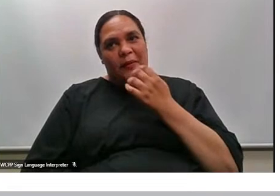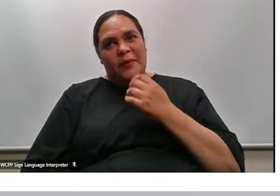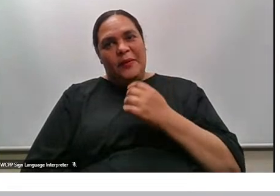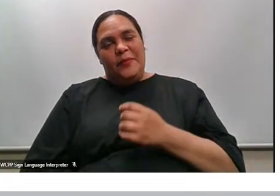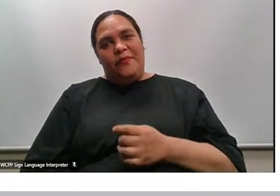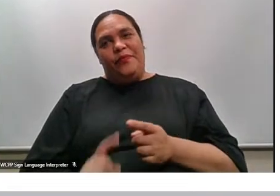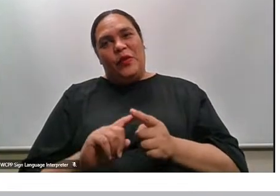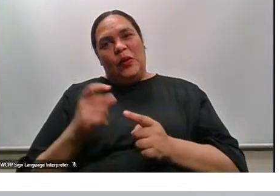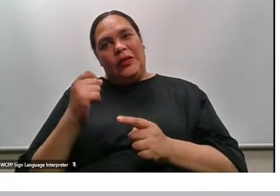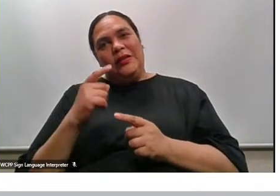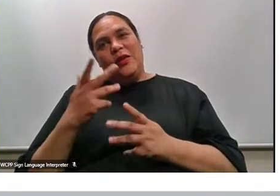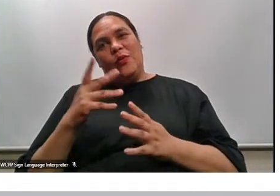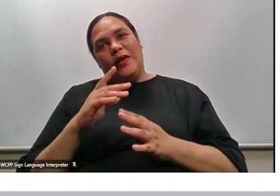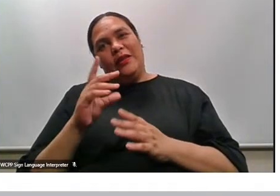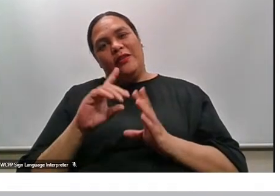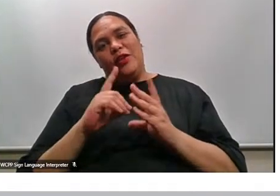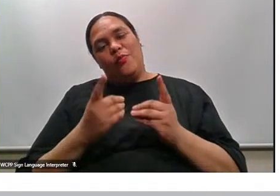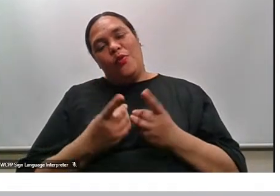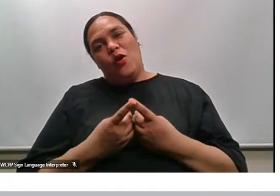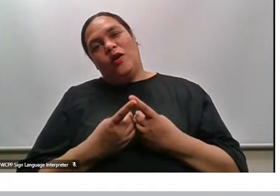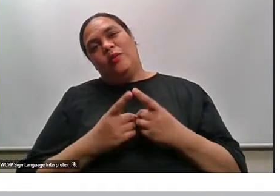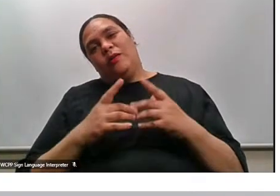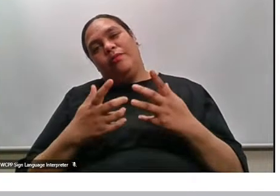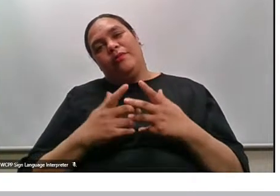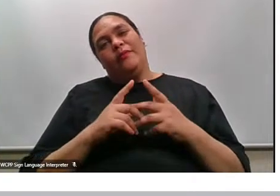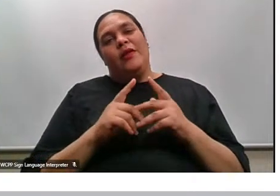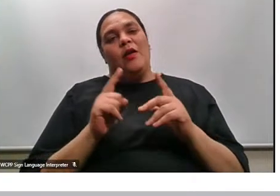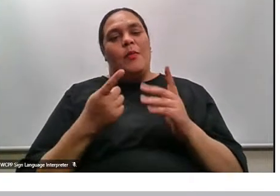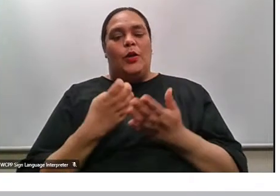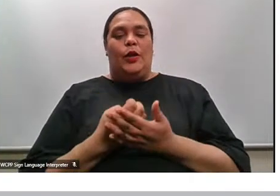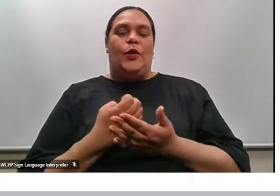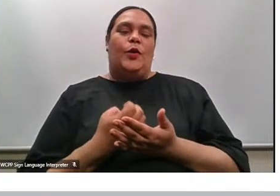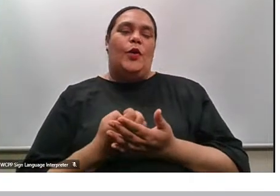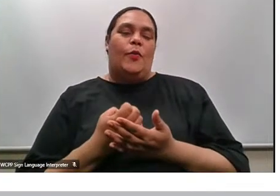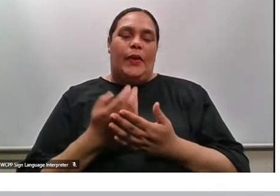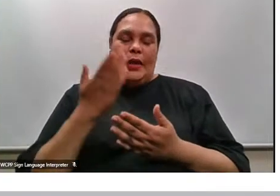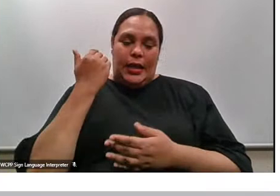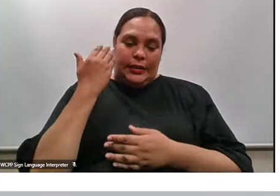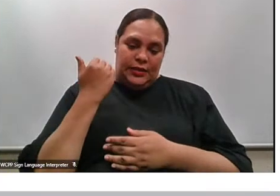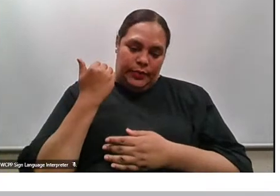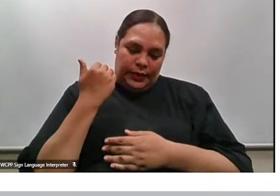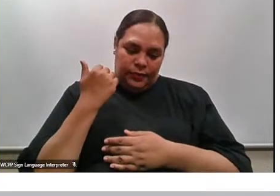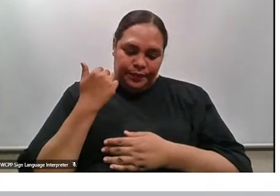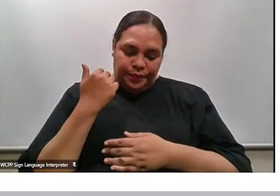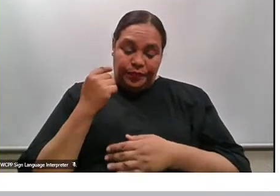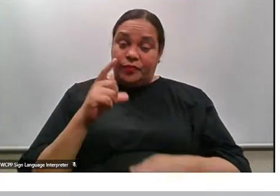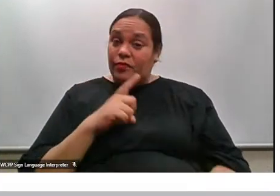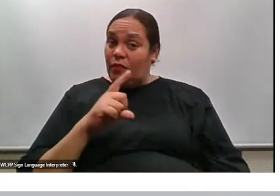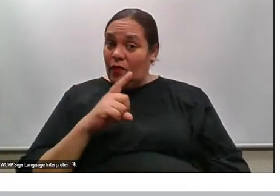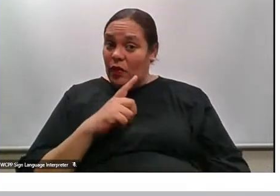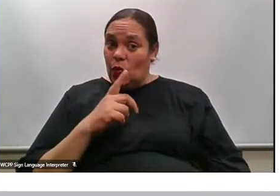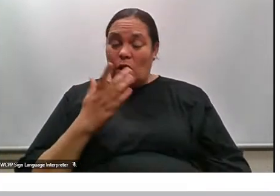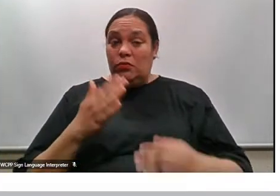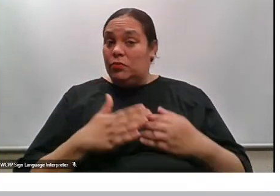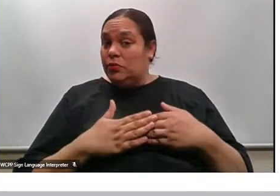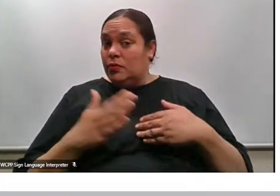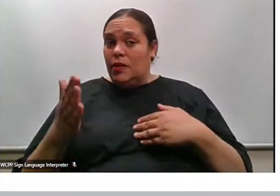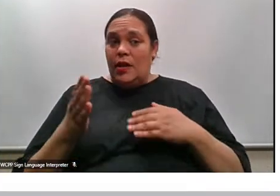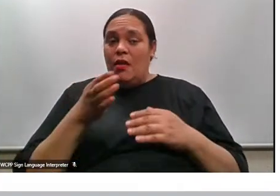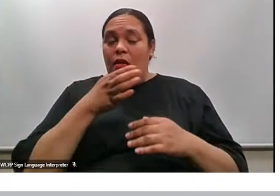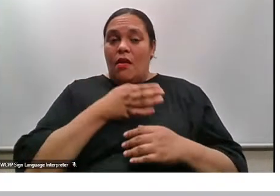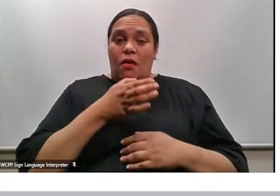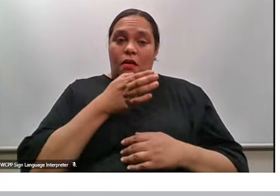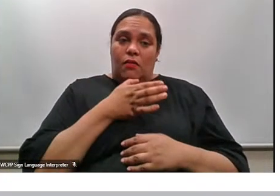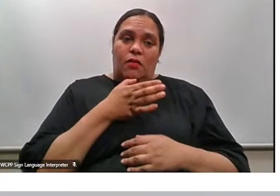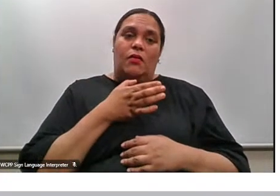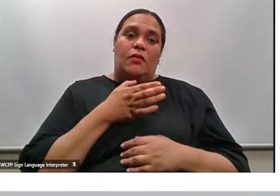department around that question of the economic aspect, because beyond liquor